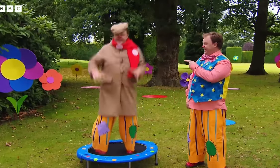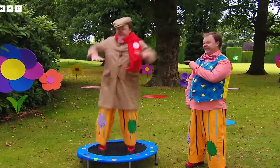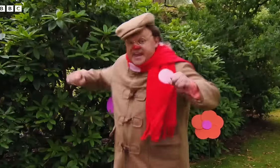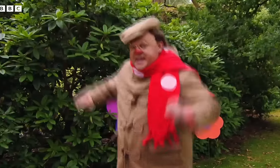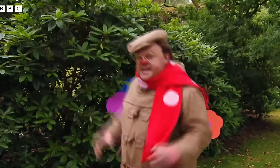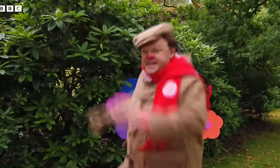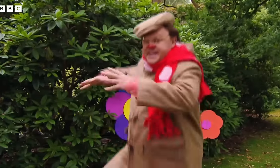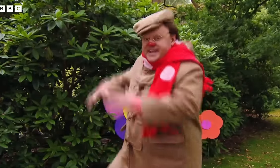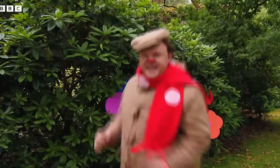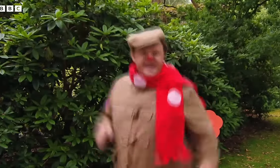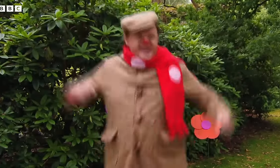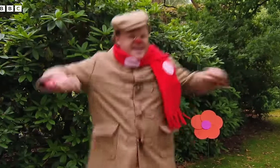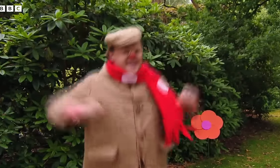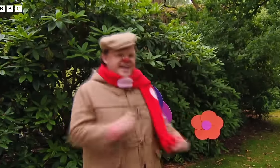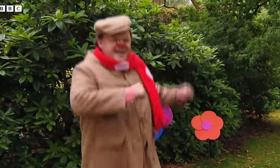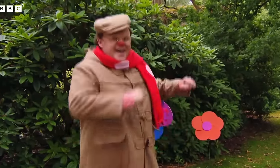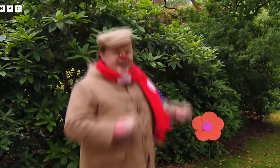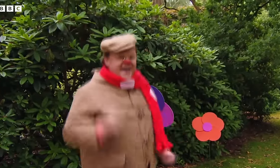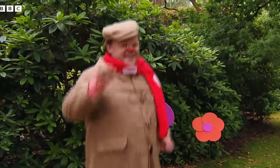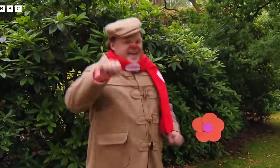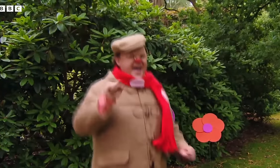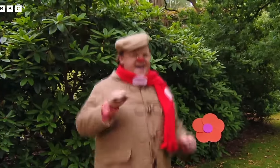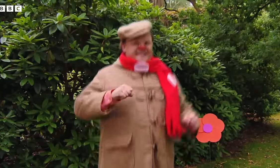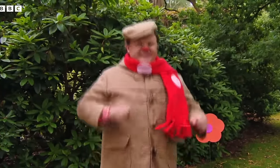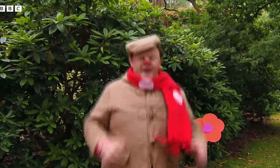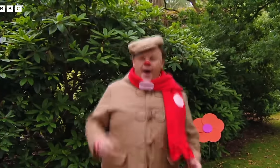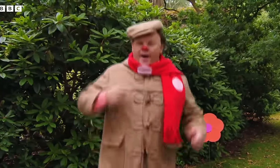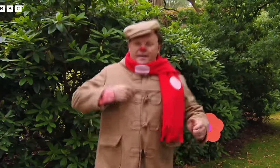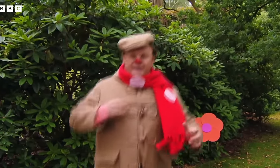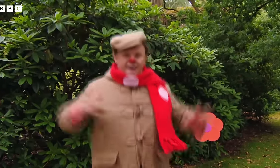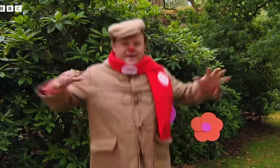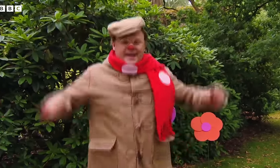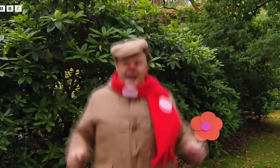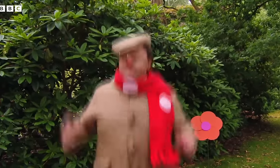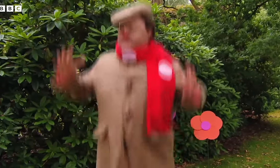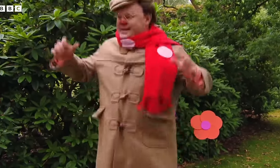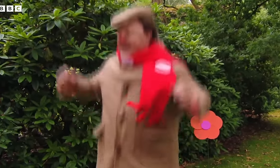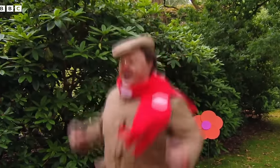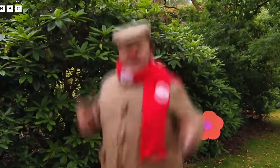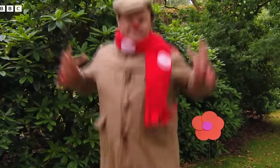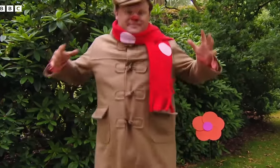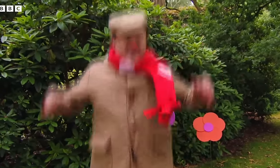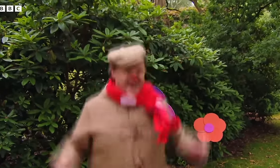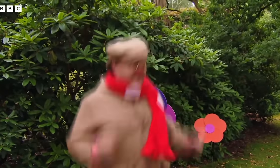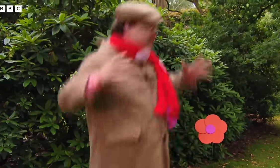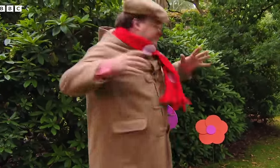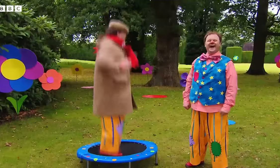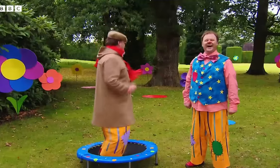Are you bouncing on your trampoline? Yes. I'm going up and down, up, down, up,